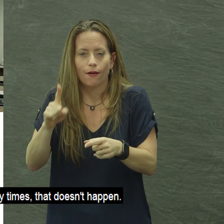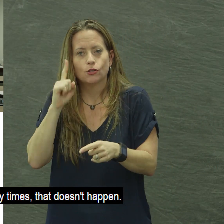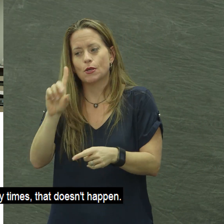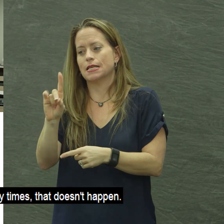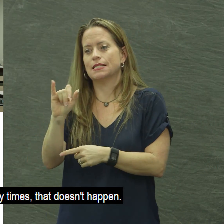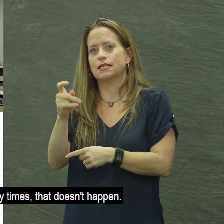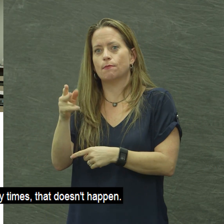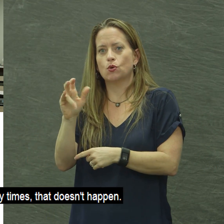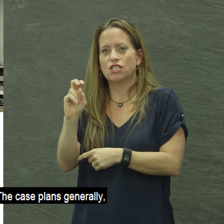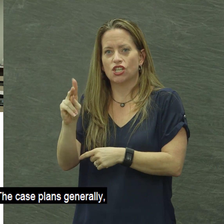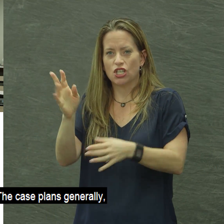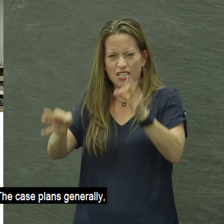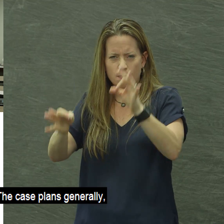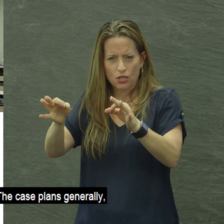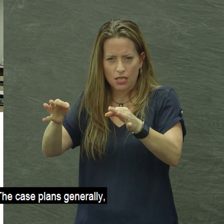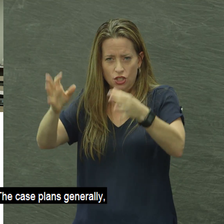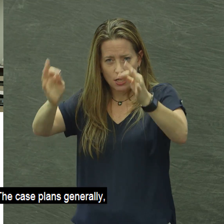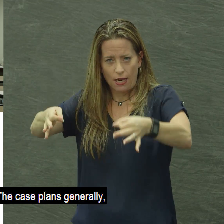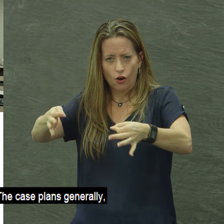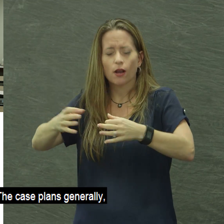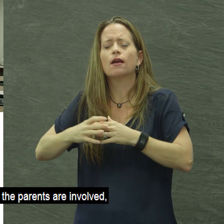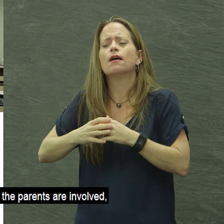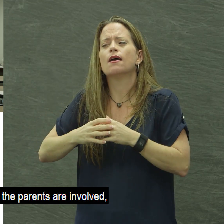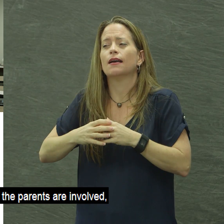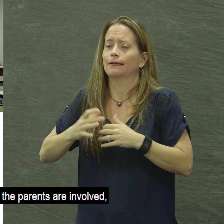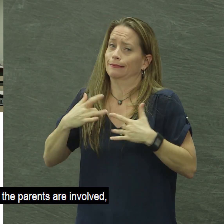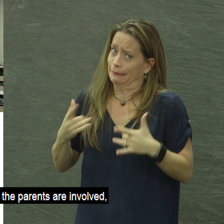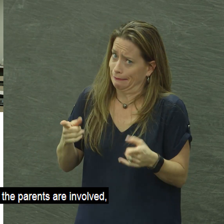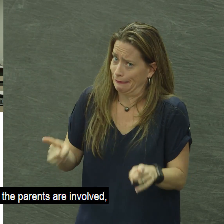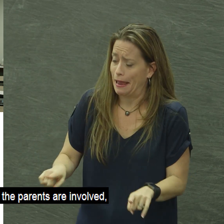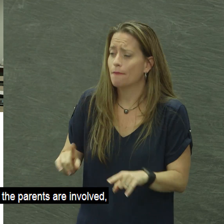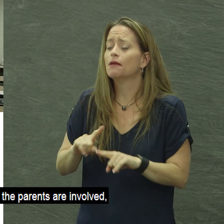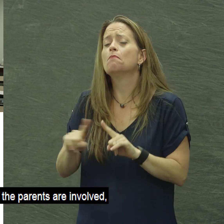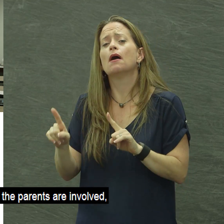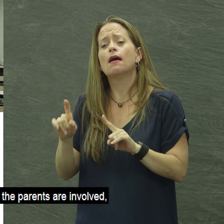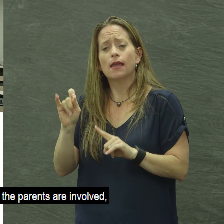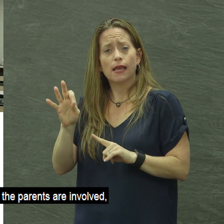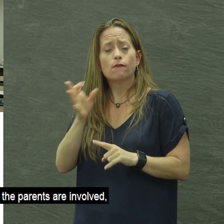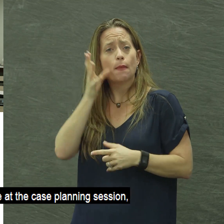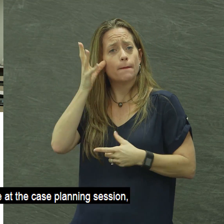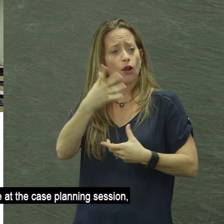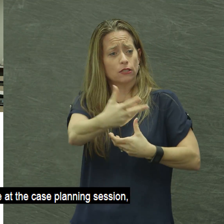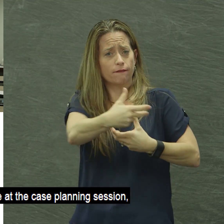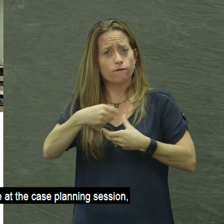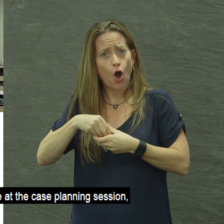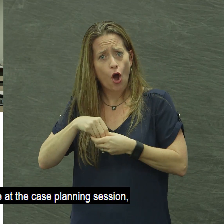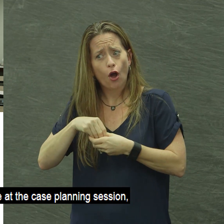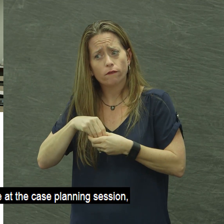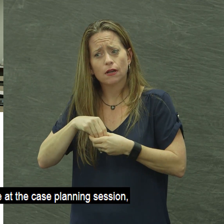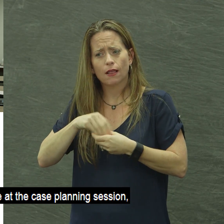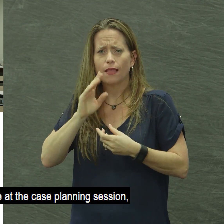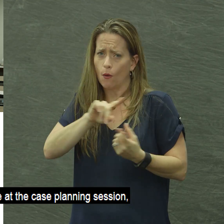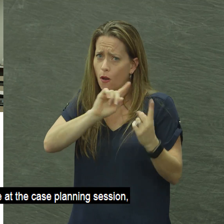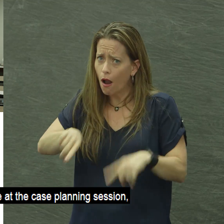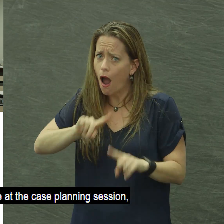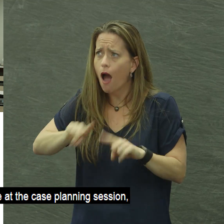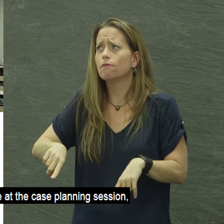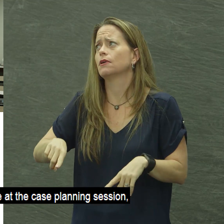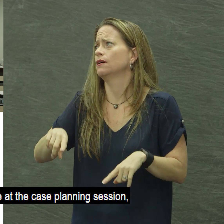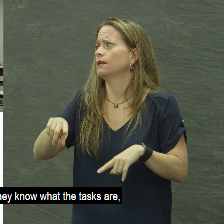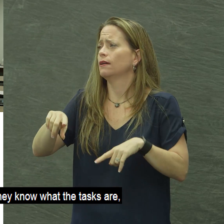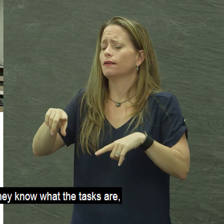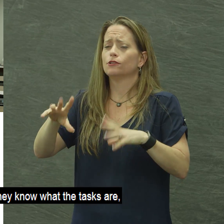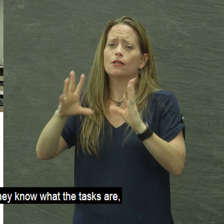happen. The case plans generally, if the parents are involved, they're at the case planning